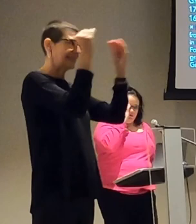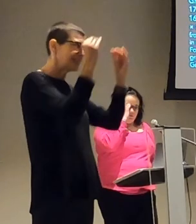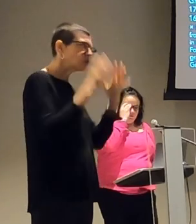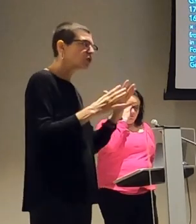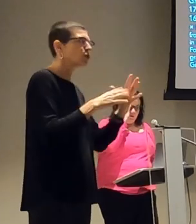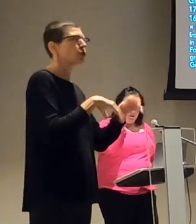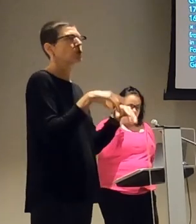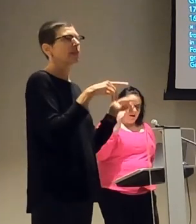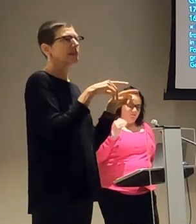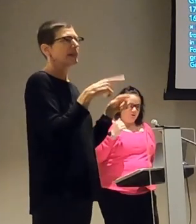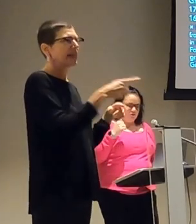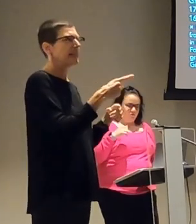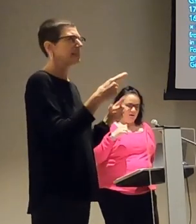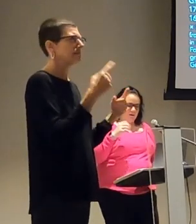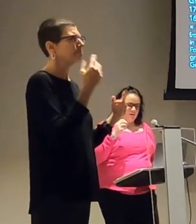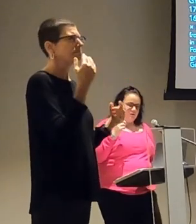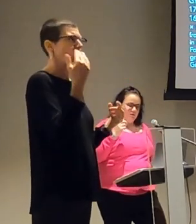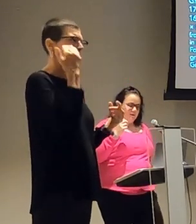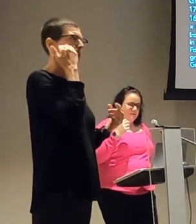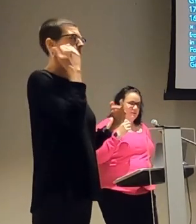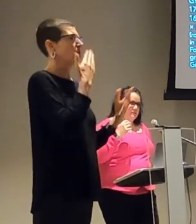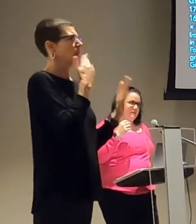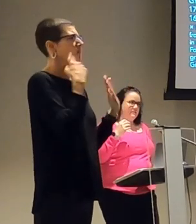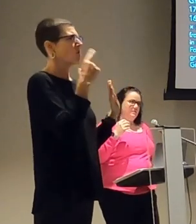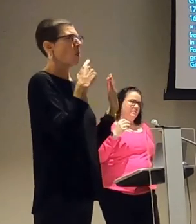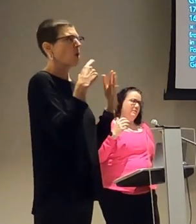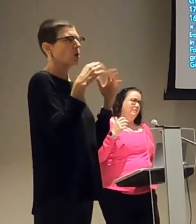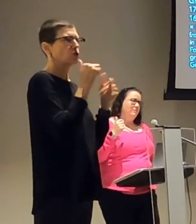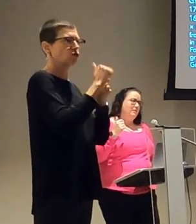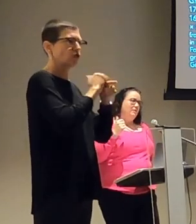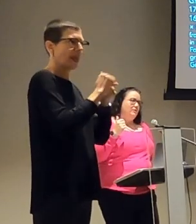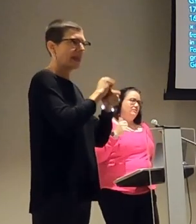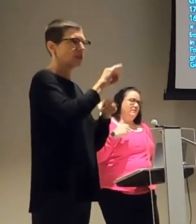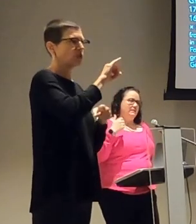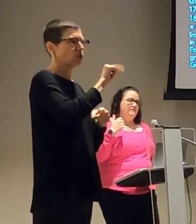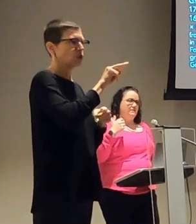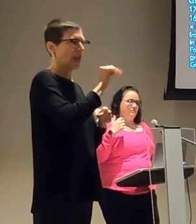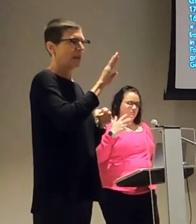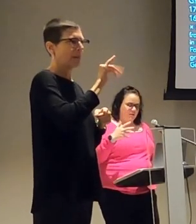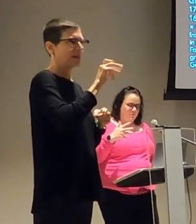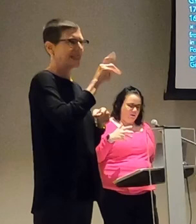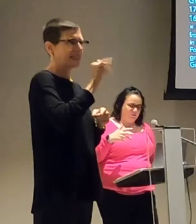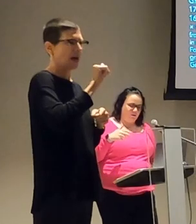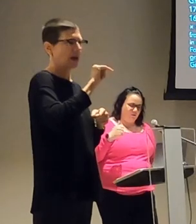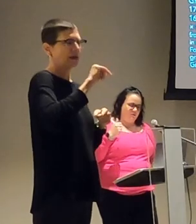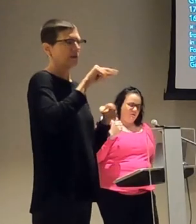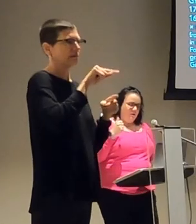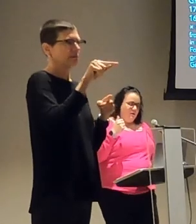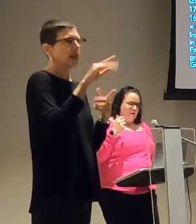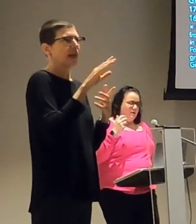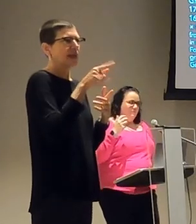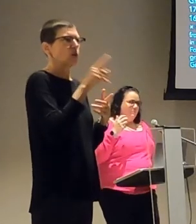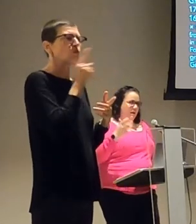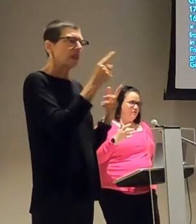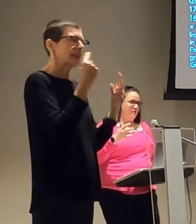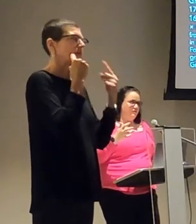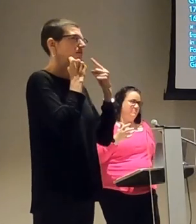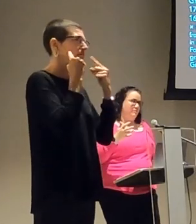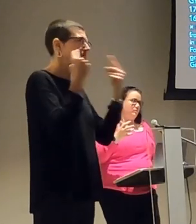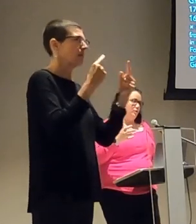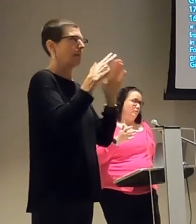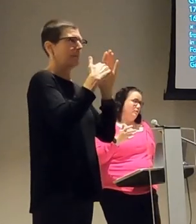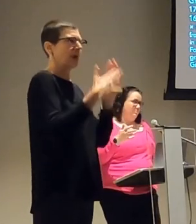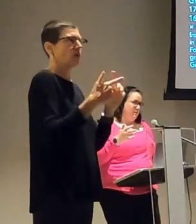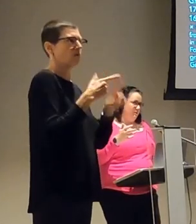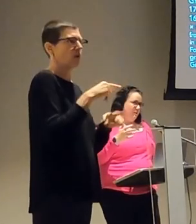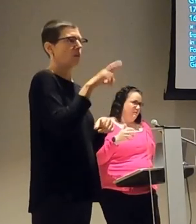is best known for having trained Giambattista Tiepolo, who is a really well-known painter from